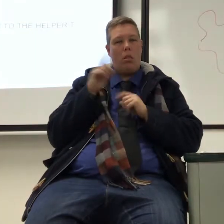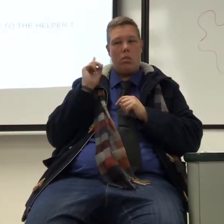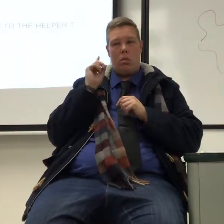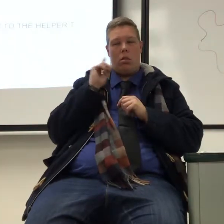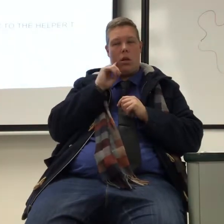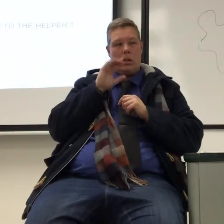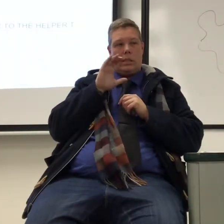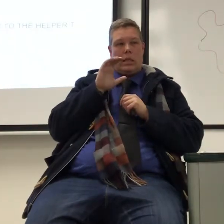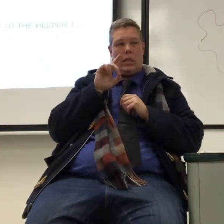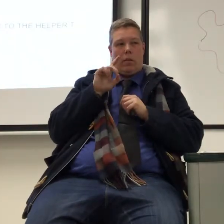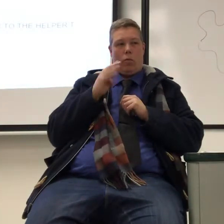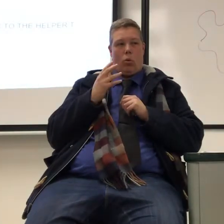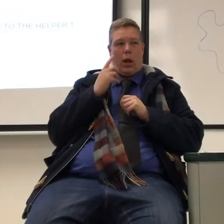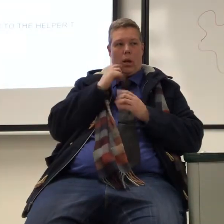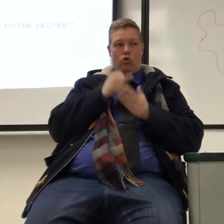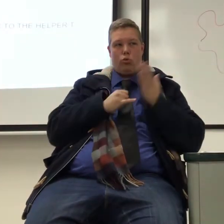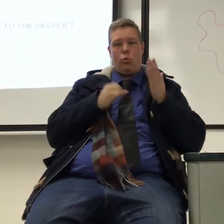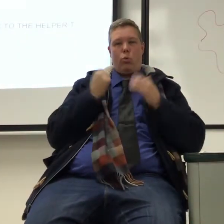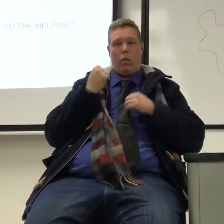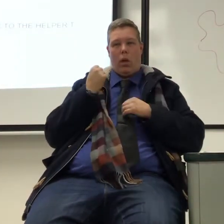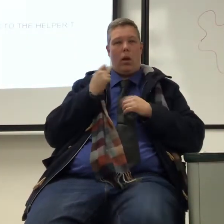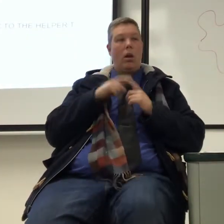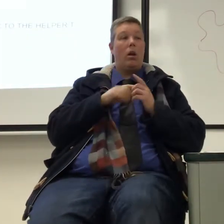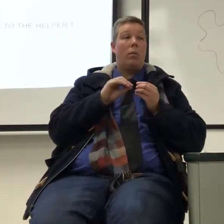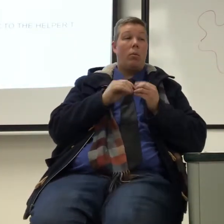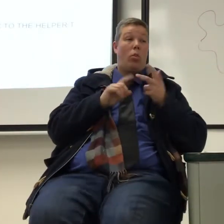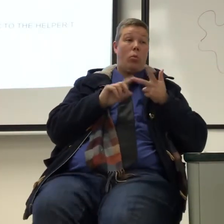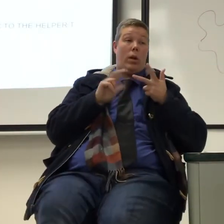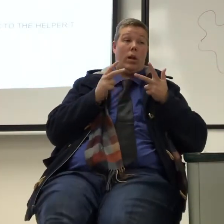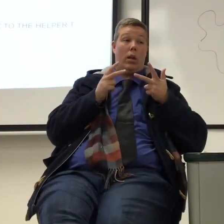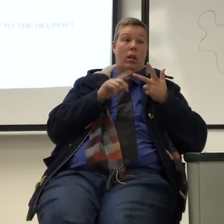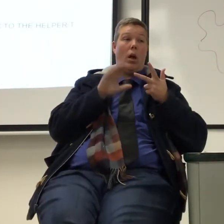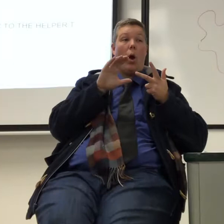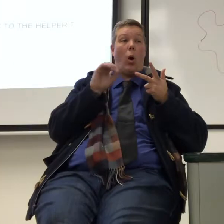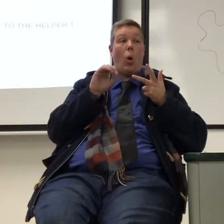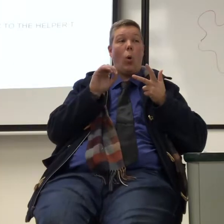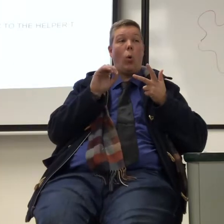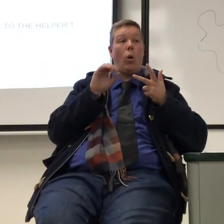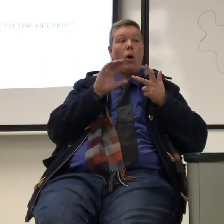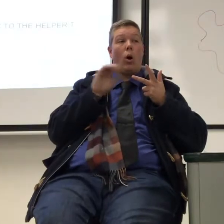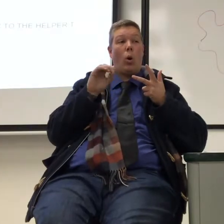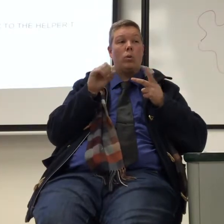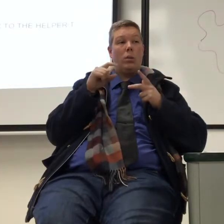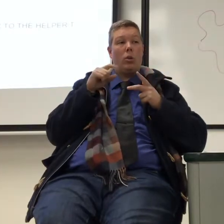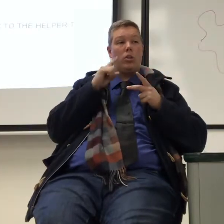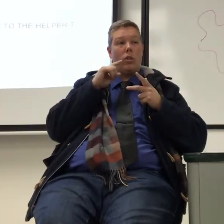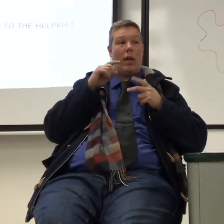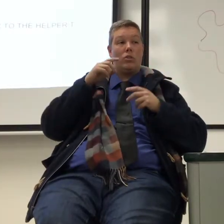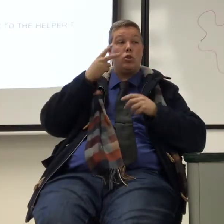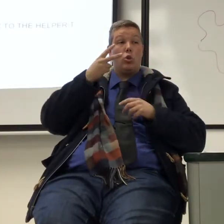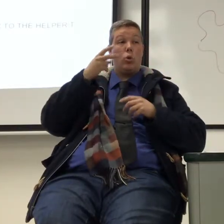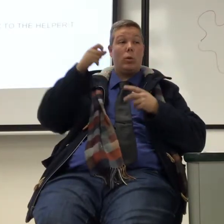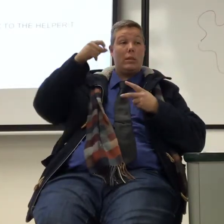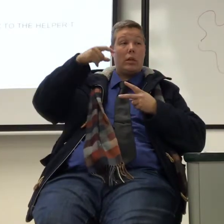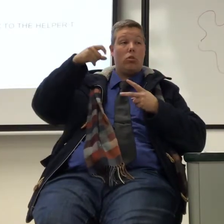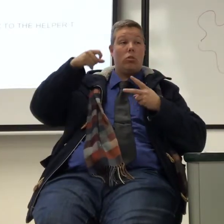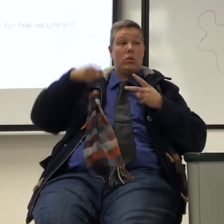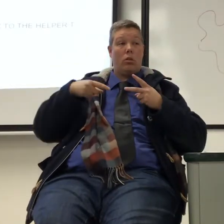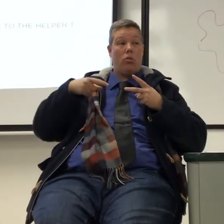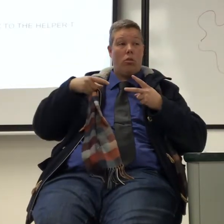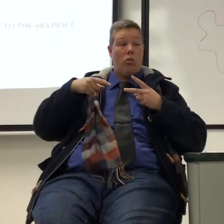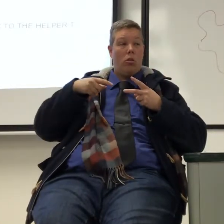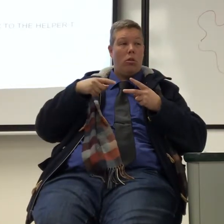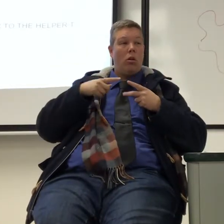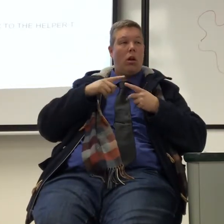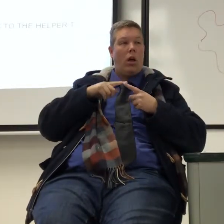I drew CD4. Number 3, the co-stimulation. That's the B7-CD28, which I have on the outline. And I